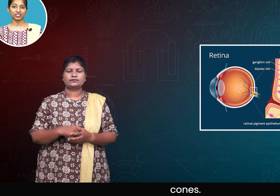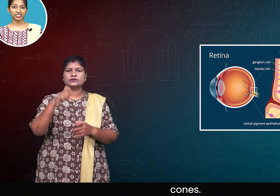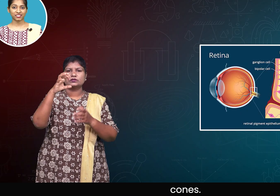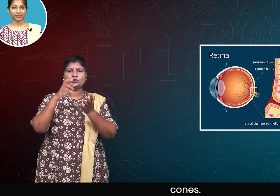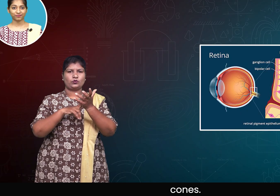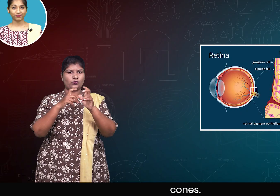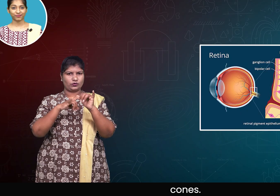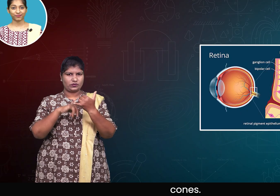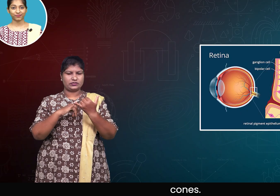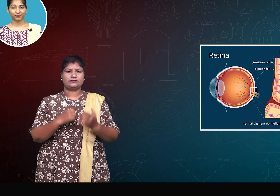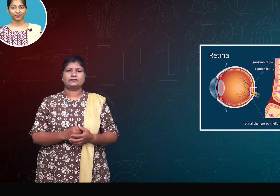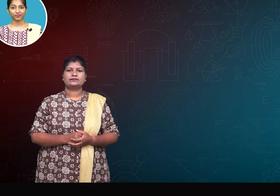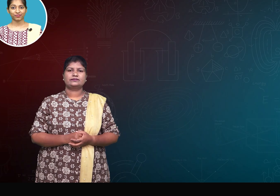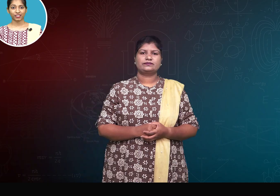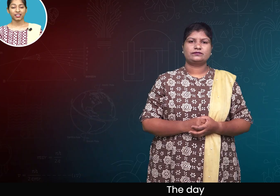cones.